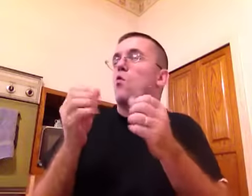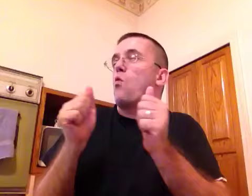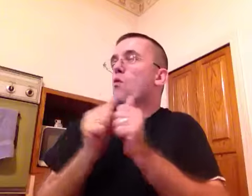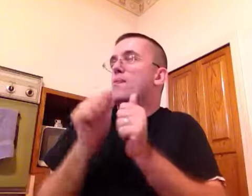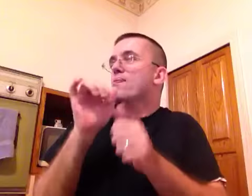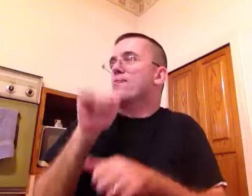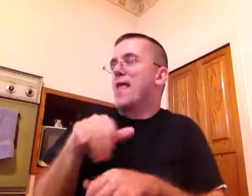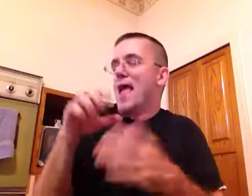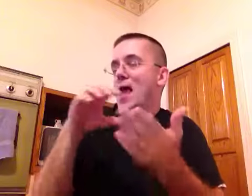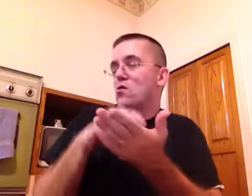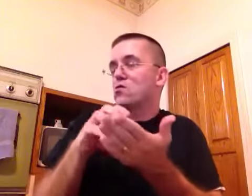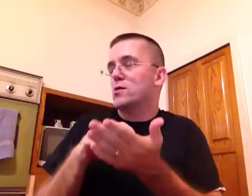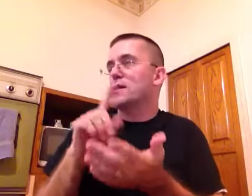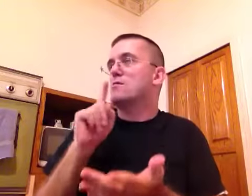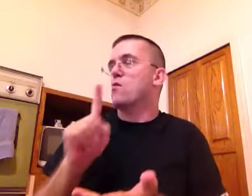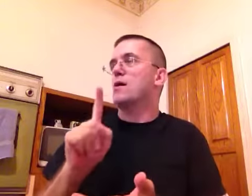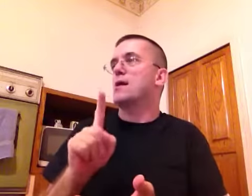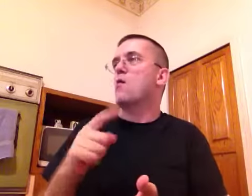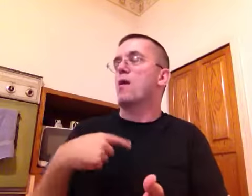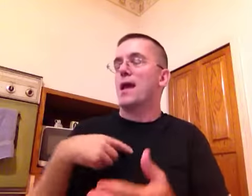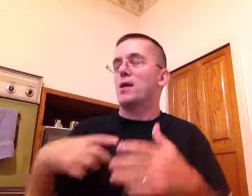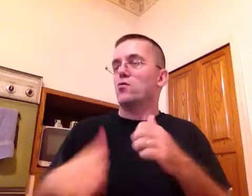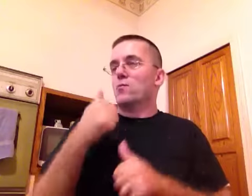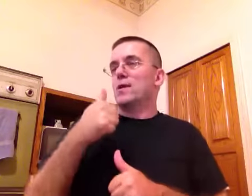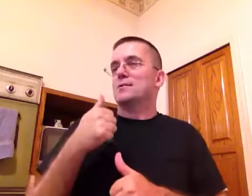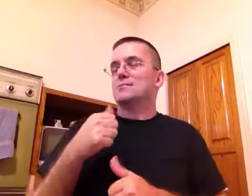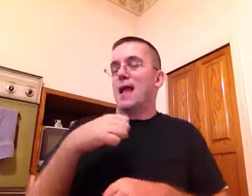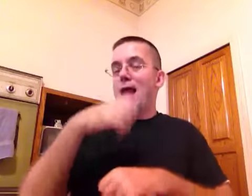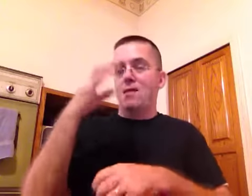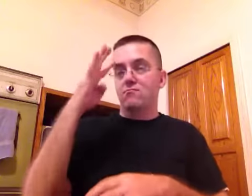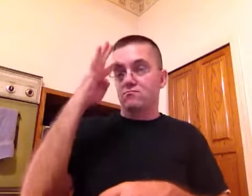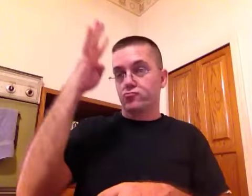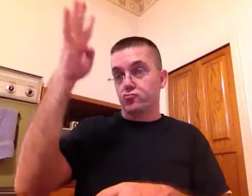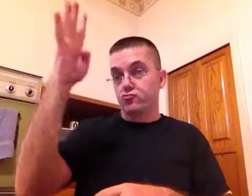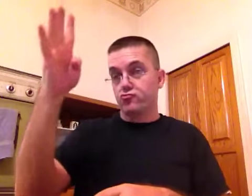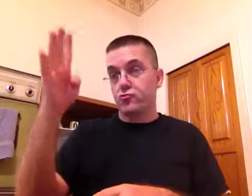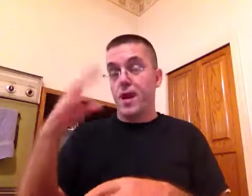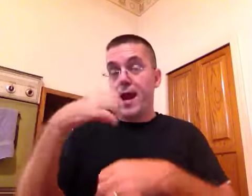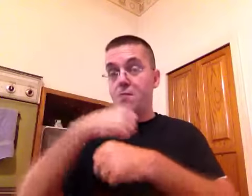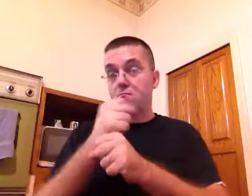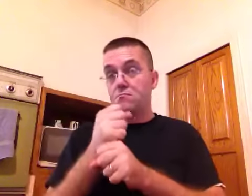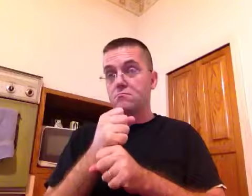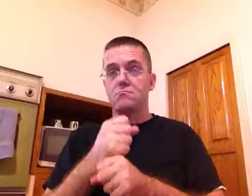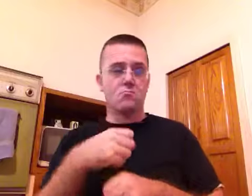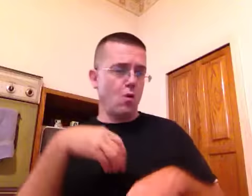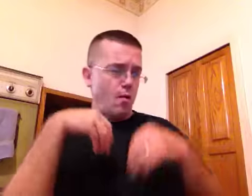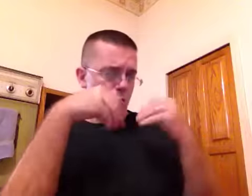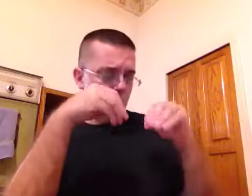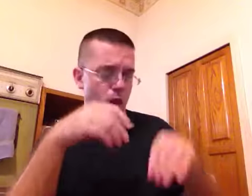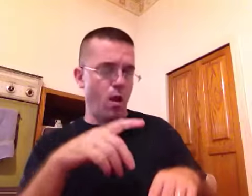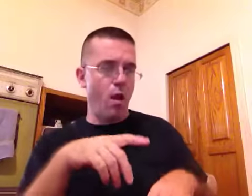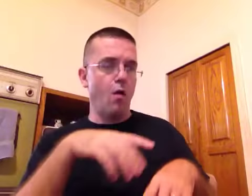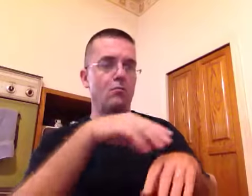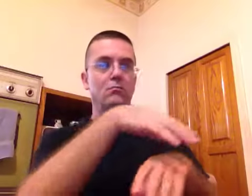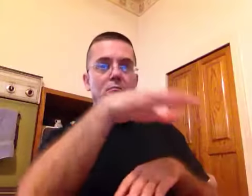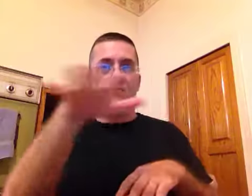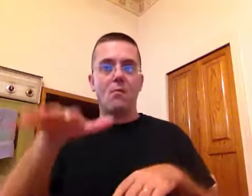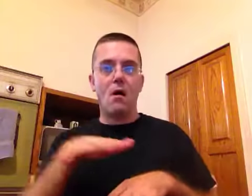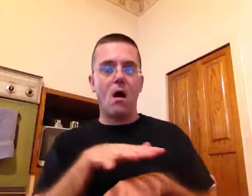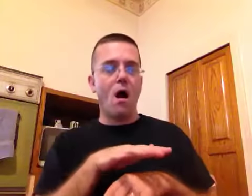because what I do best is I create the recipe. So how is it selling? Where are you selling it? Oh, I sell it actually at the